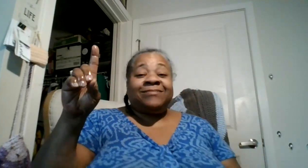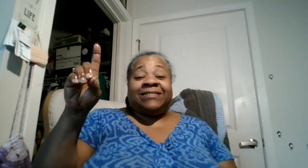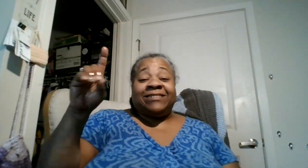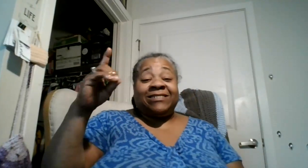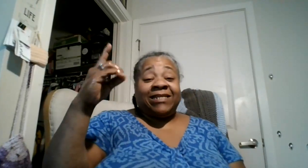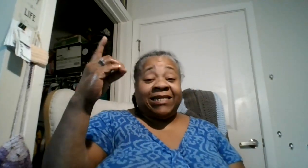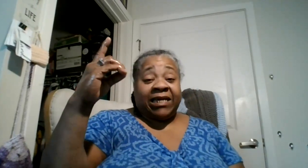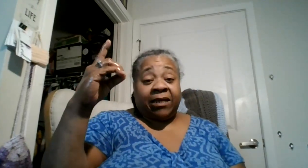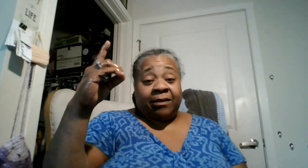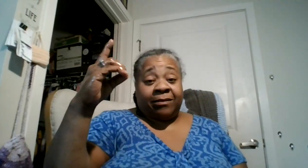Just a D.